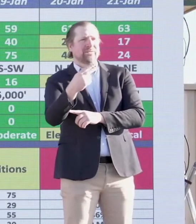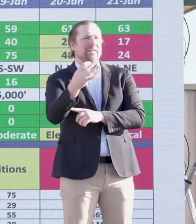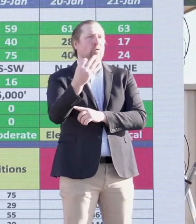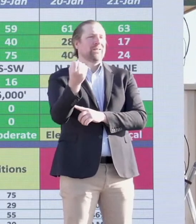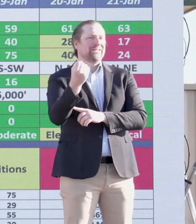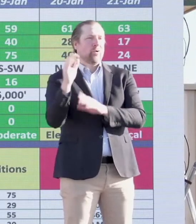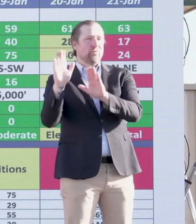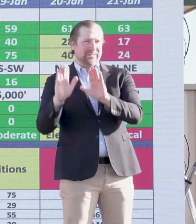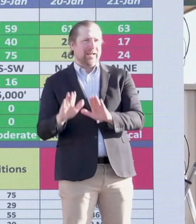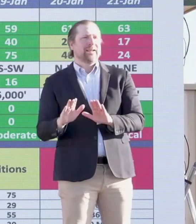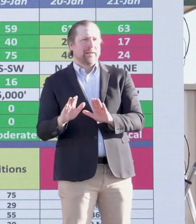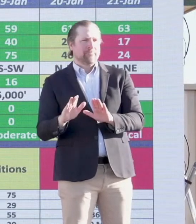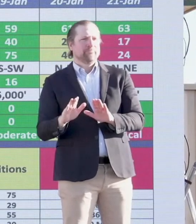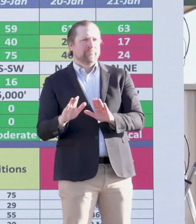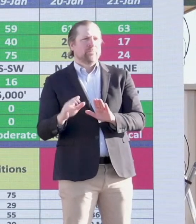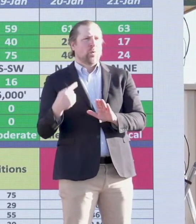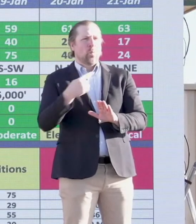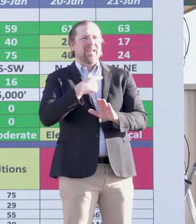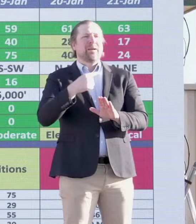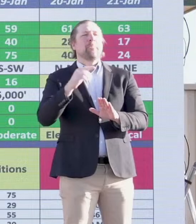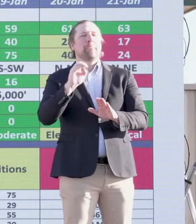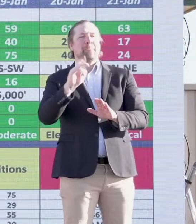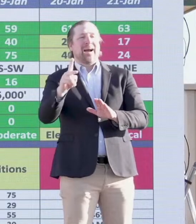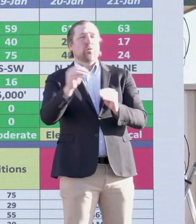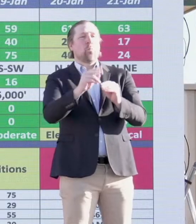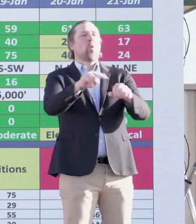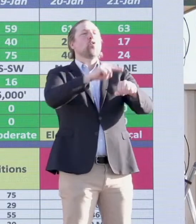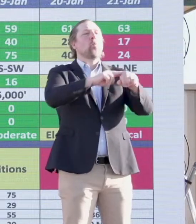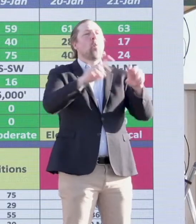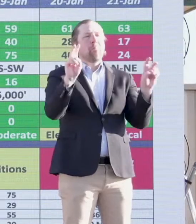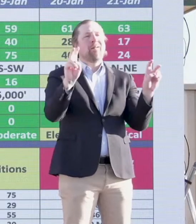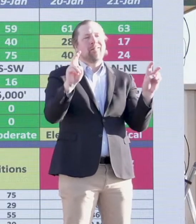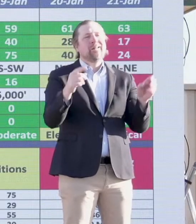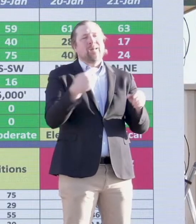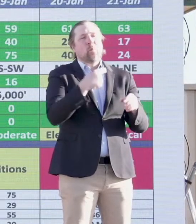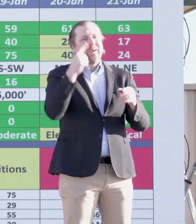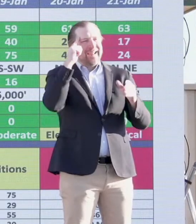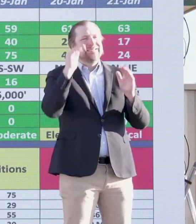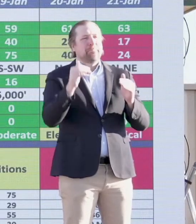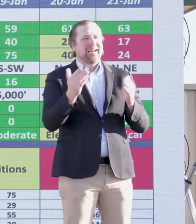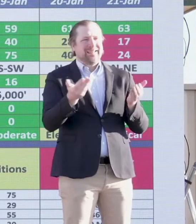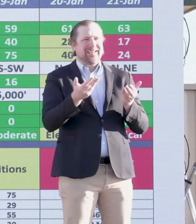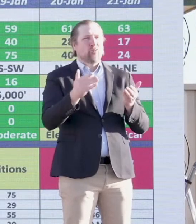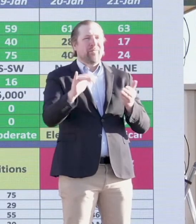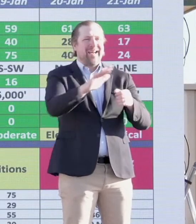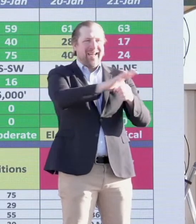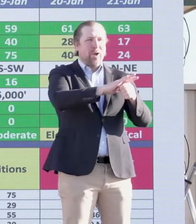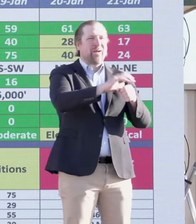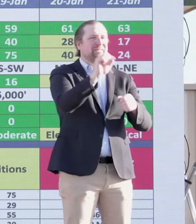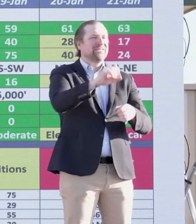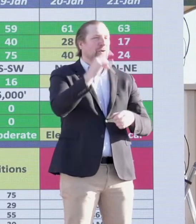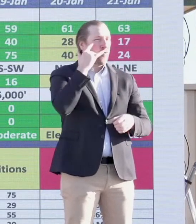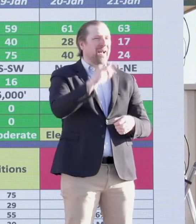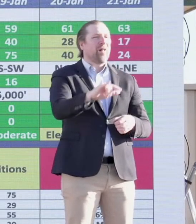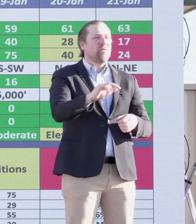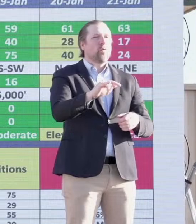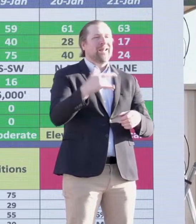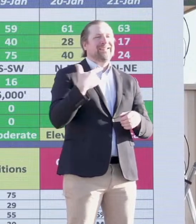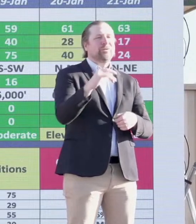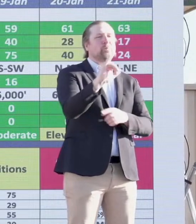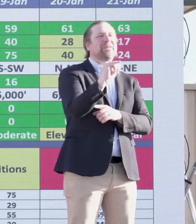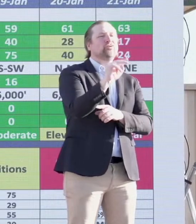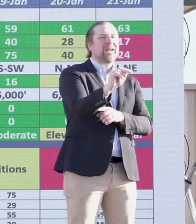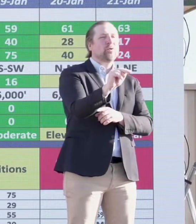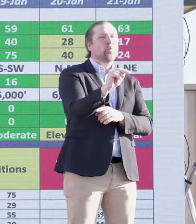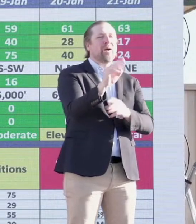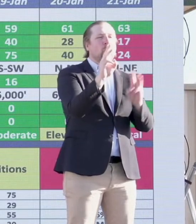weekend, we're going to be entering back to a more normal condition we expect here across this area of Southern California in January, kind of a